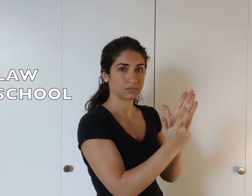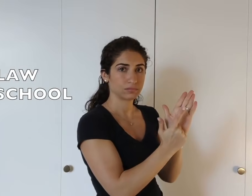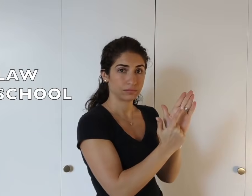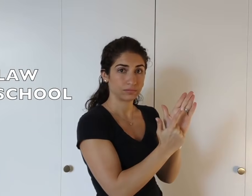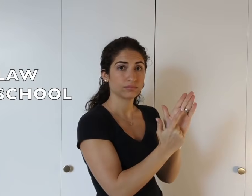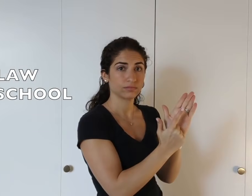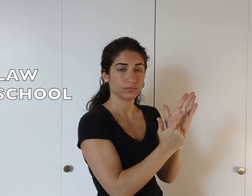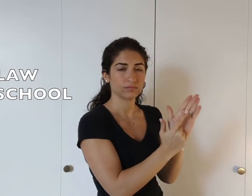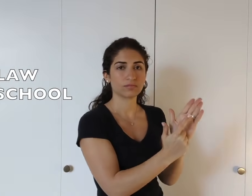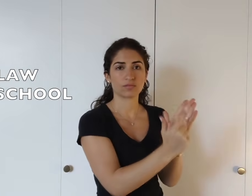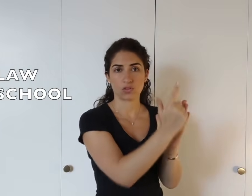law